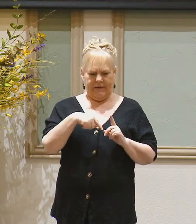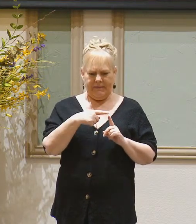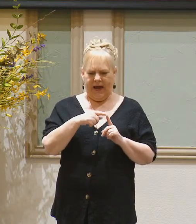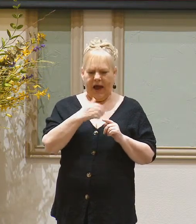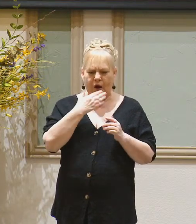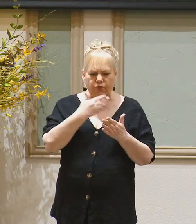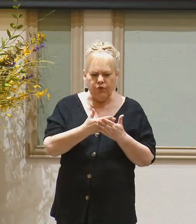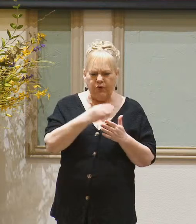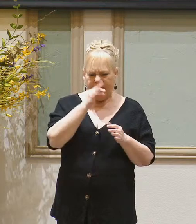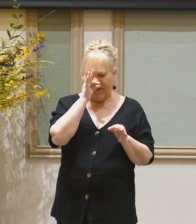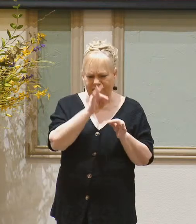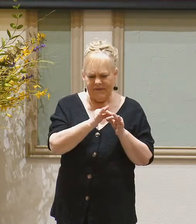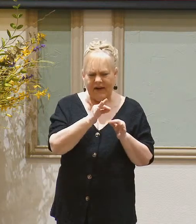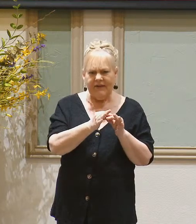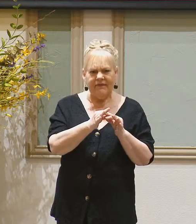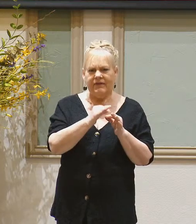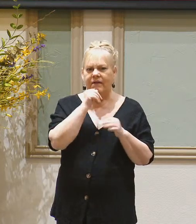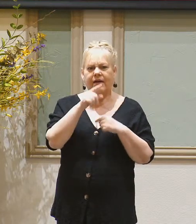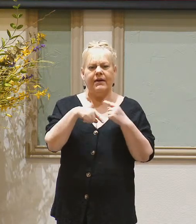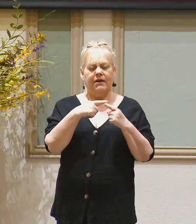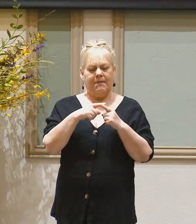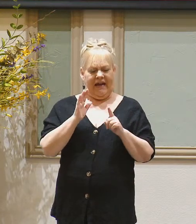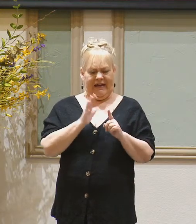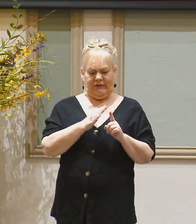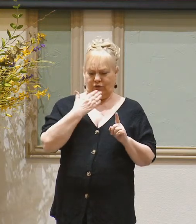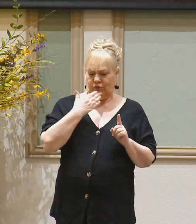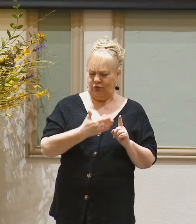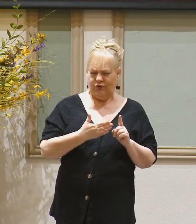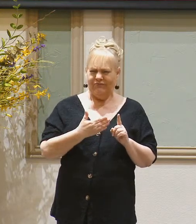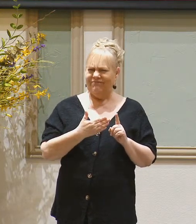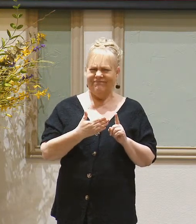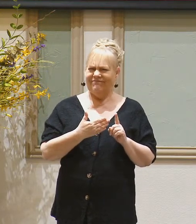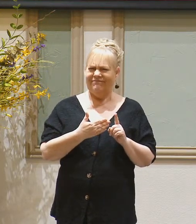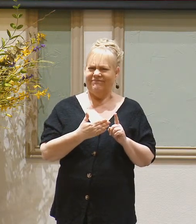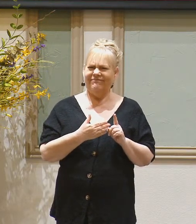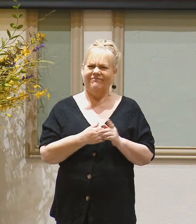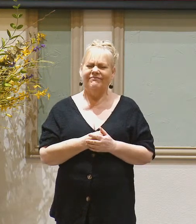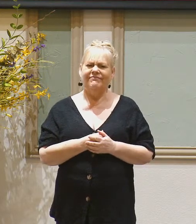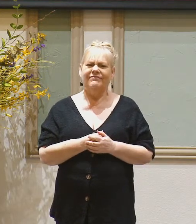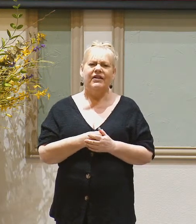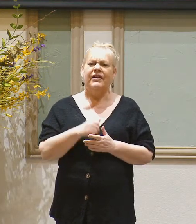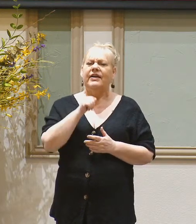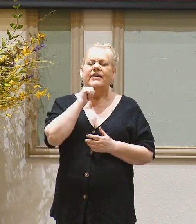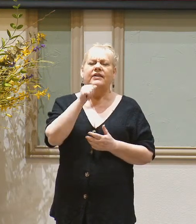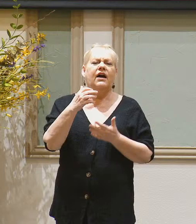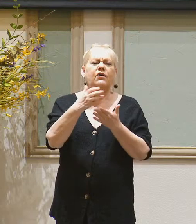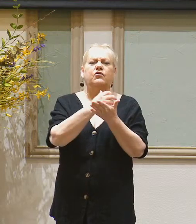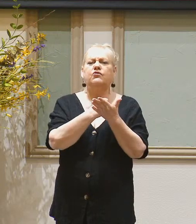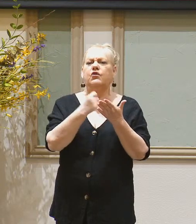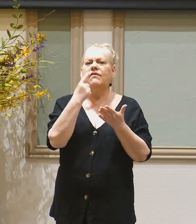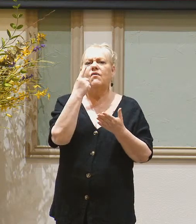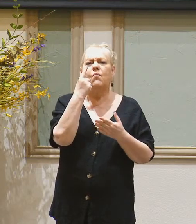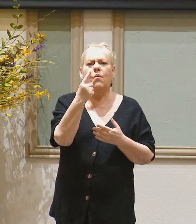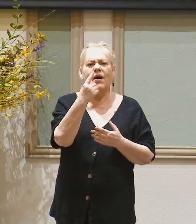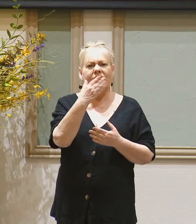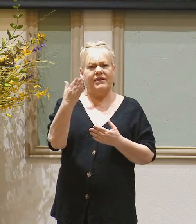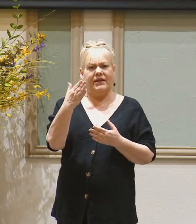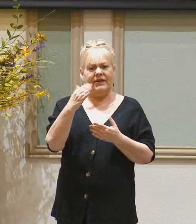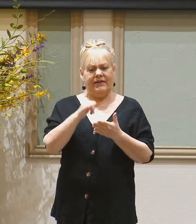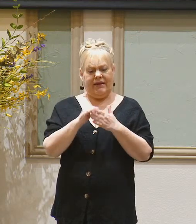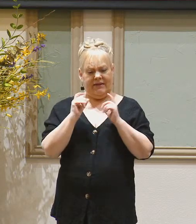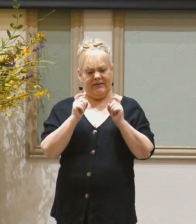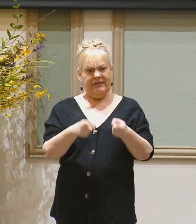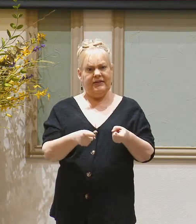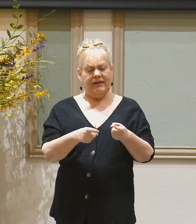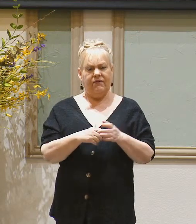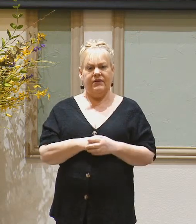or how faithful he's been. It's not about his goodness at all. He doesn't deserve one thing that he's been given.